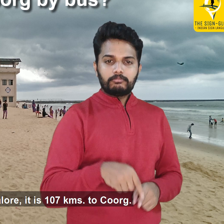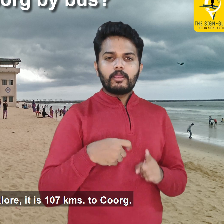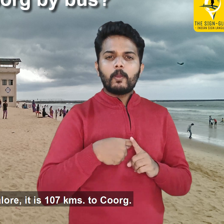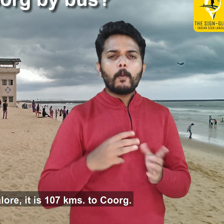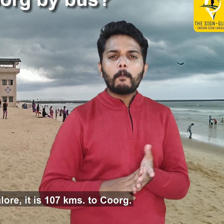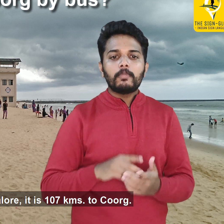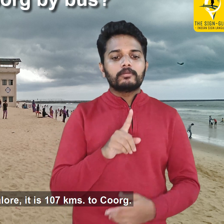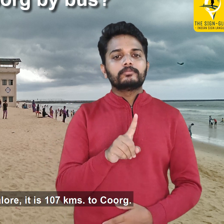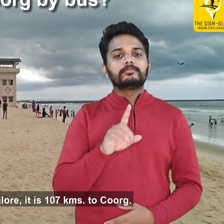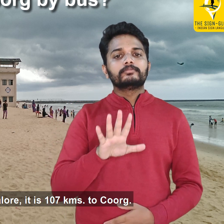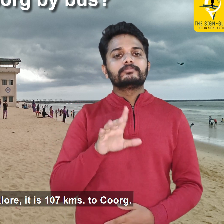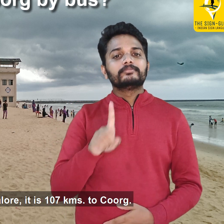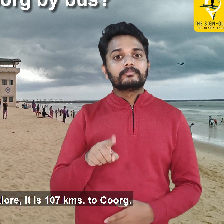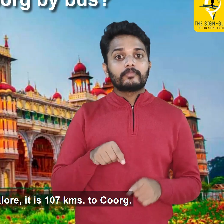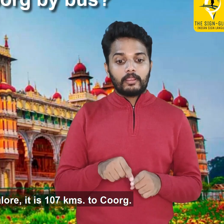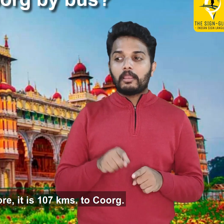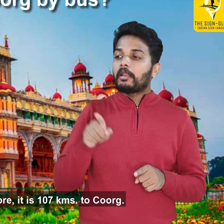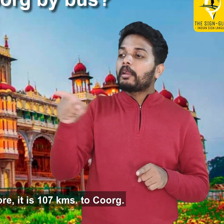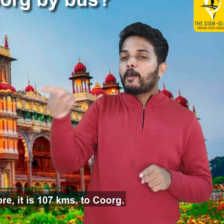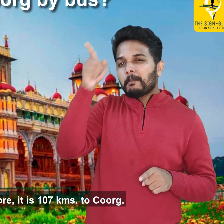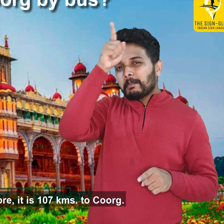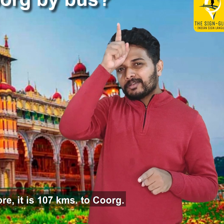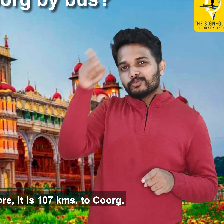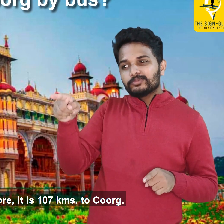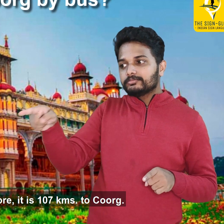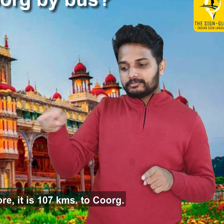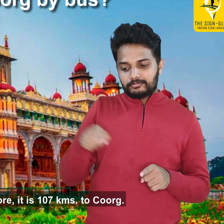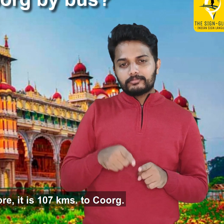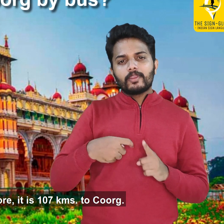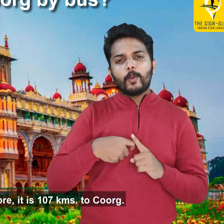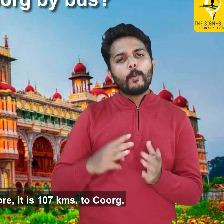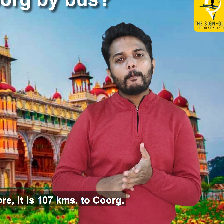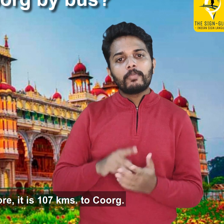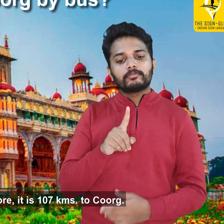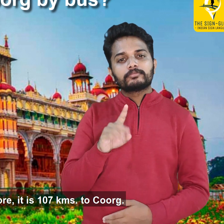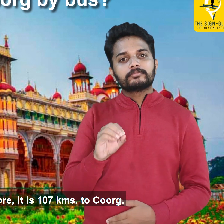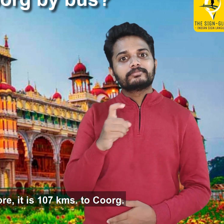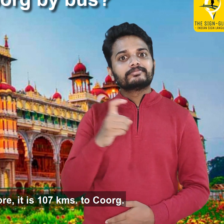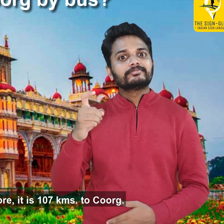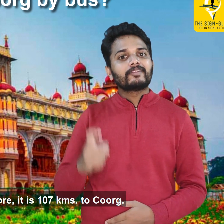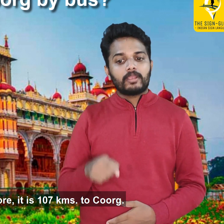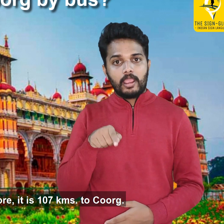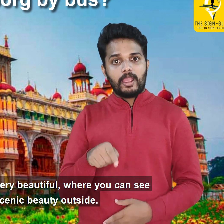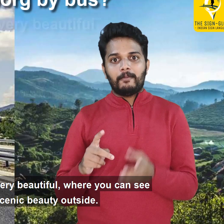it is 107 km to Korg. From Mysore, it is 107 km to Korg.